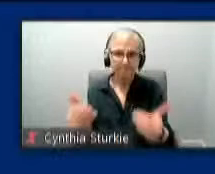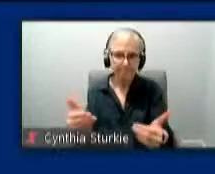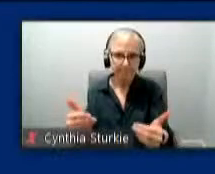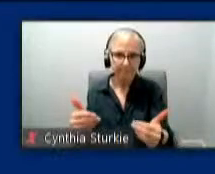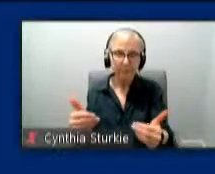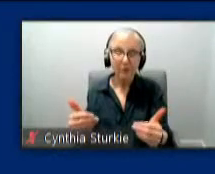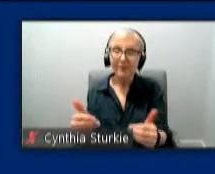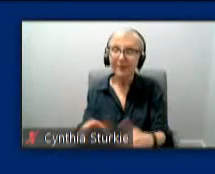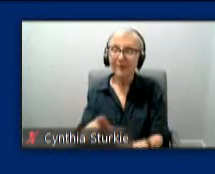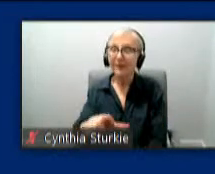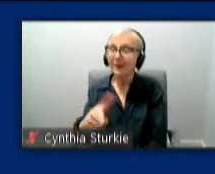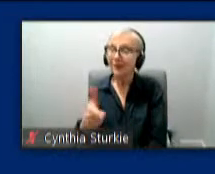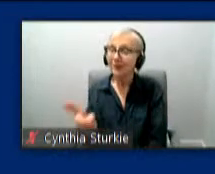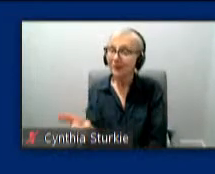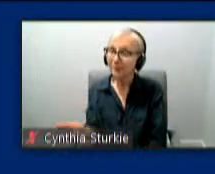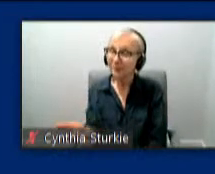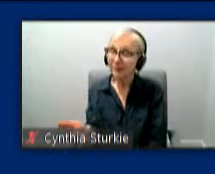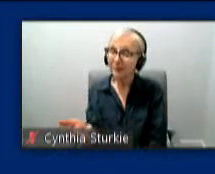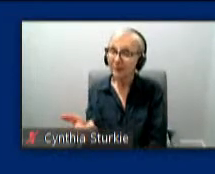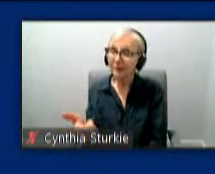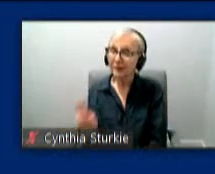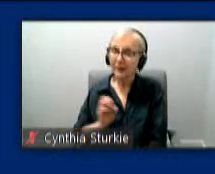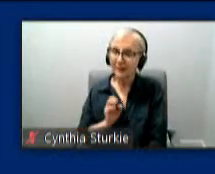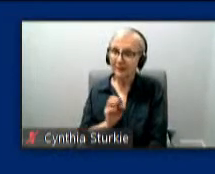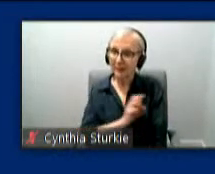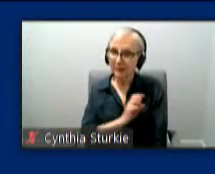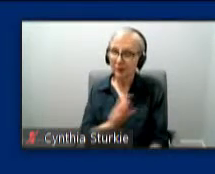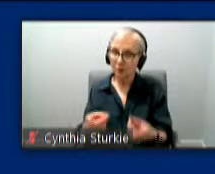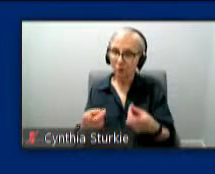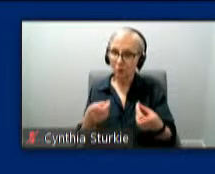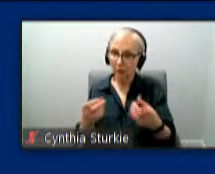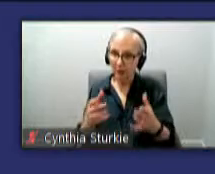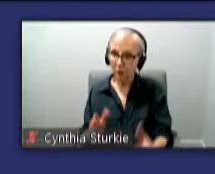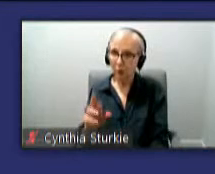With that, I will turn it back over to Executive Director Ryan.